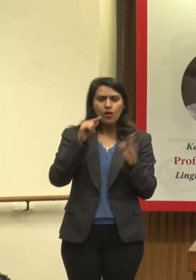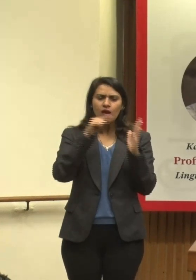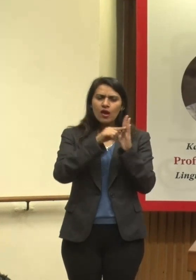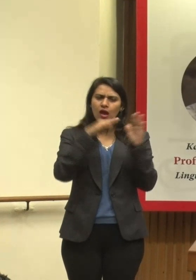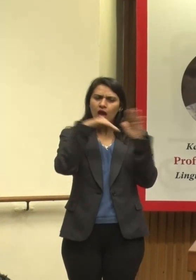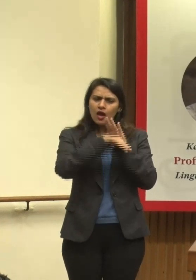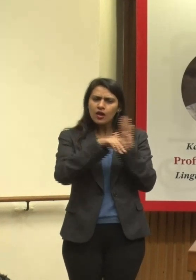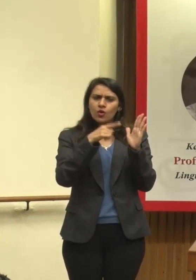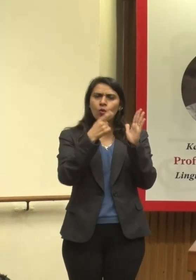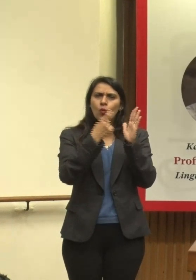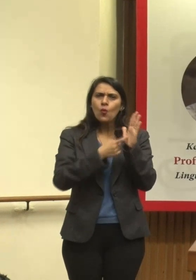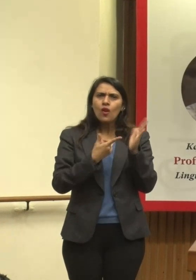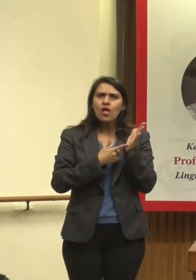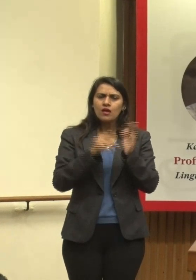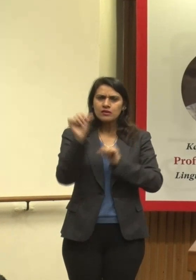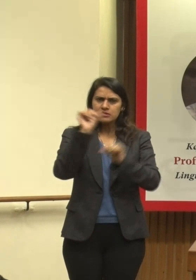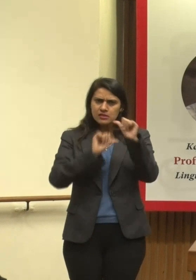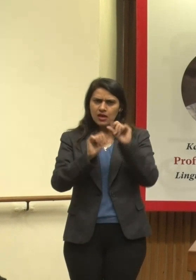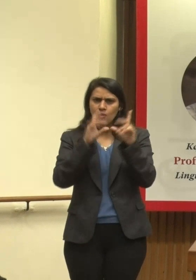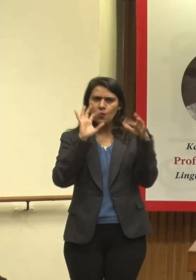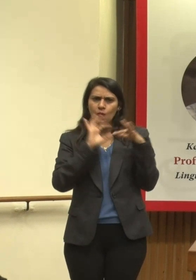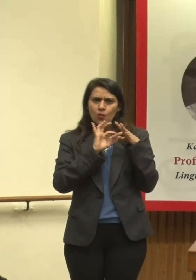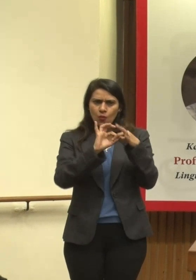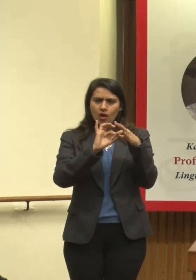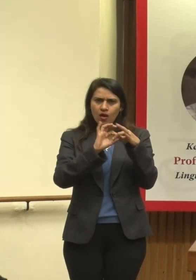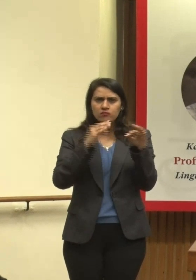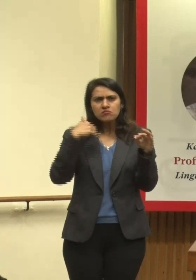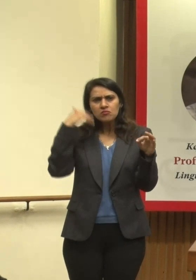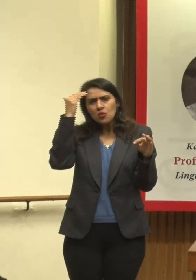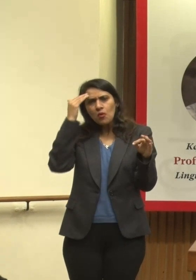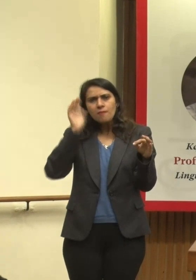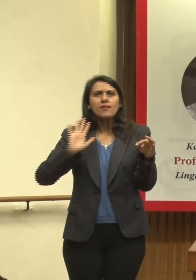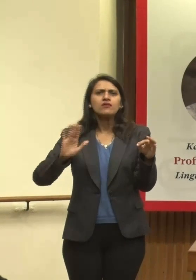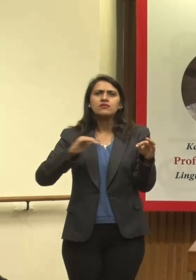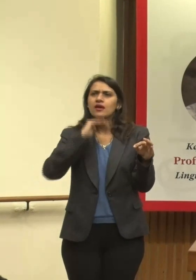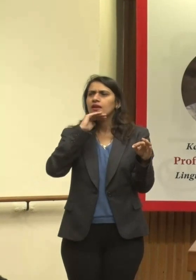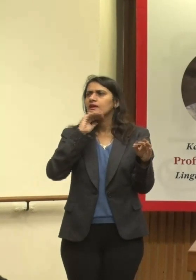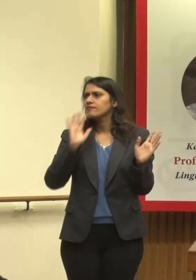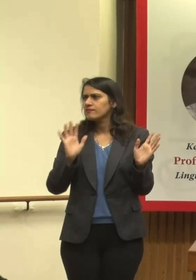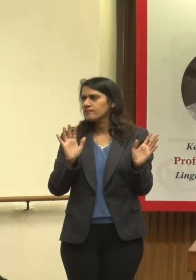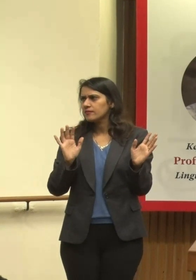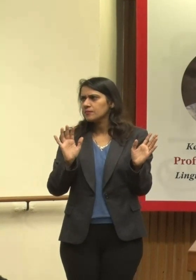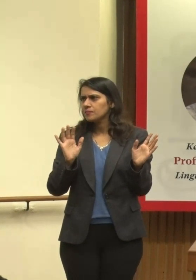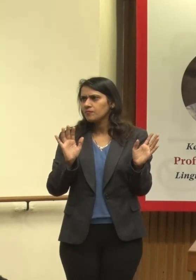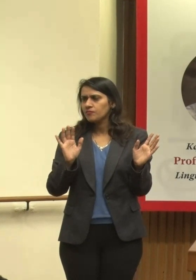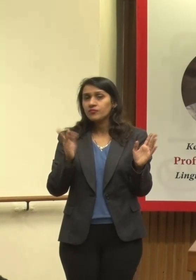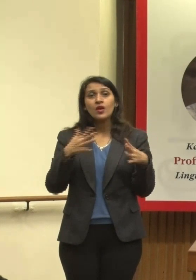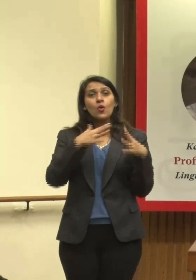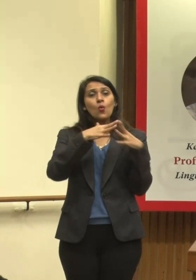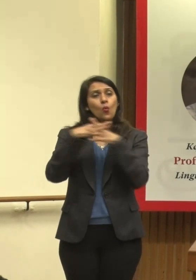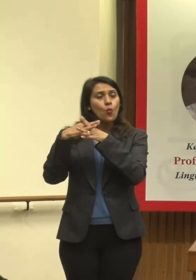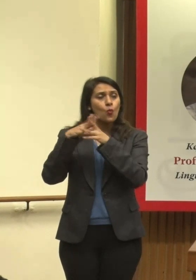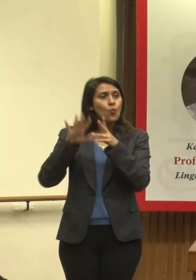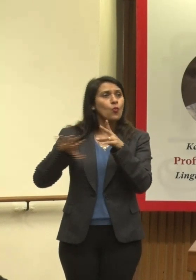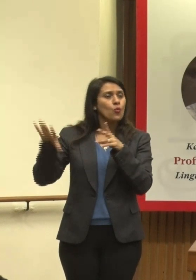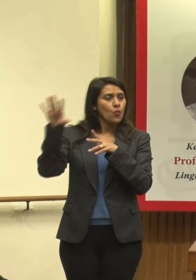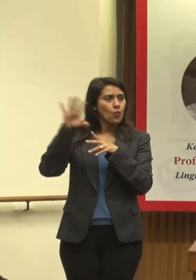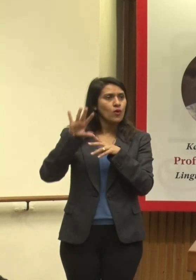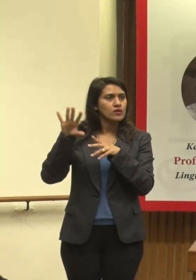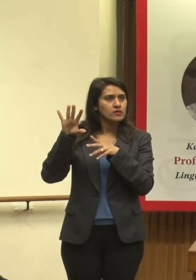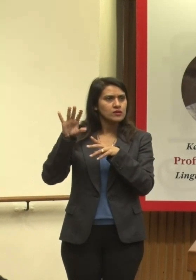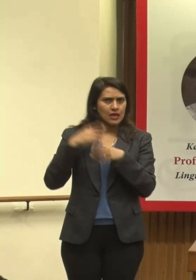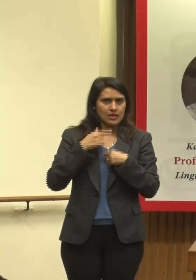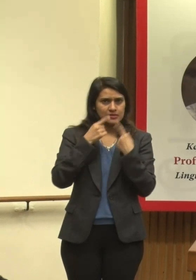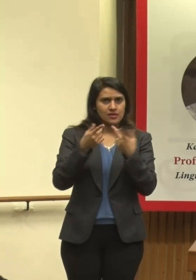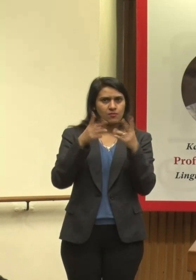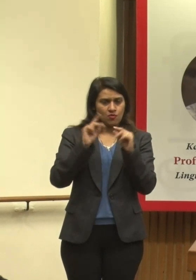which rules us is scientific, that's enough guarantee. Therefore, the best way is, and I will